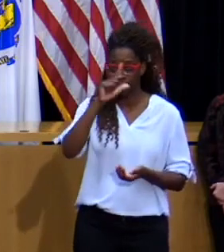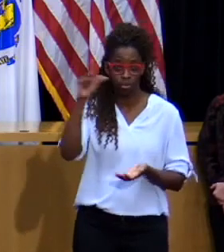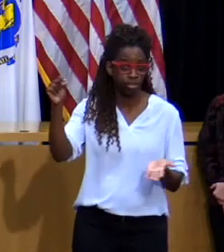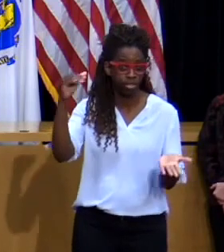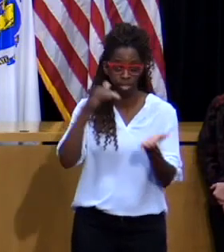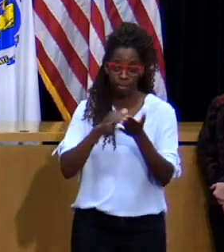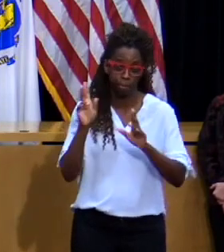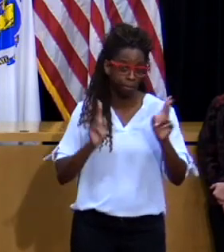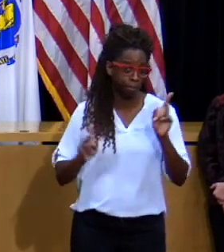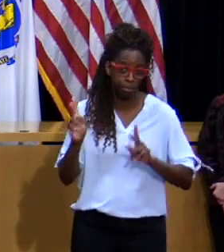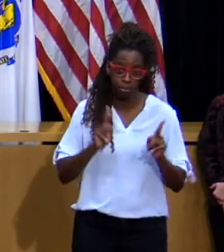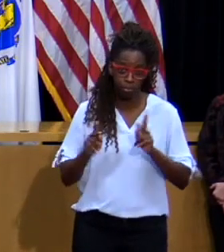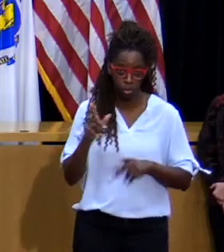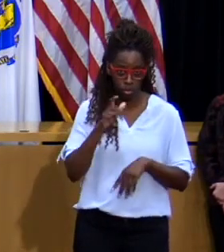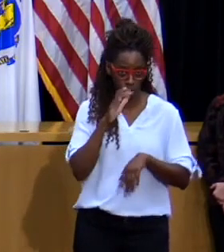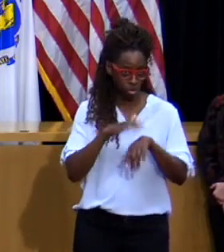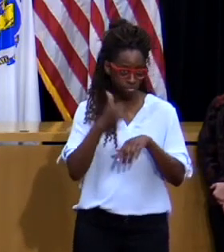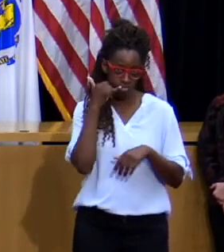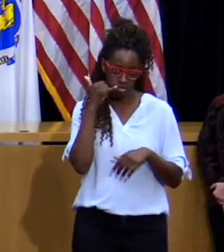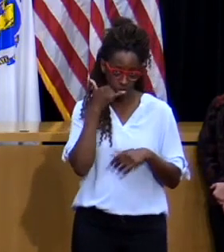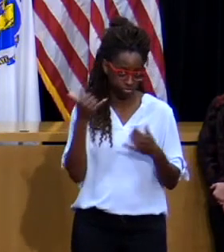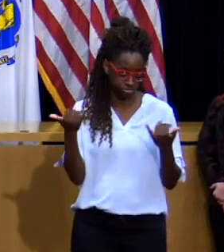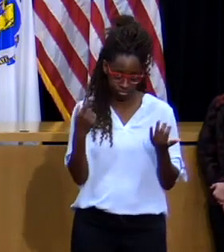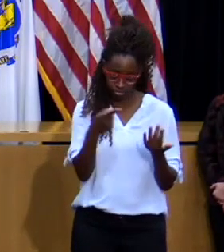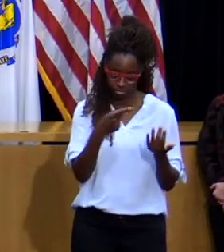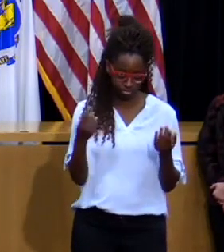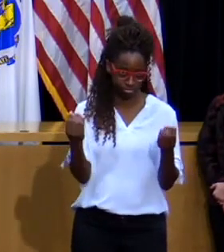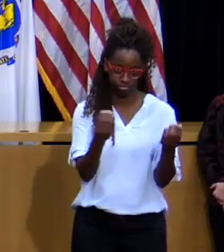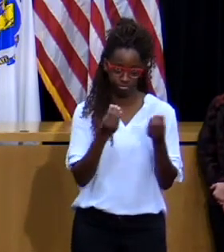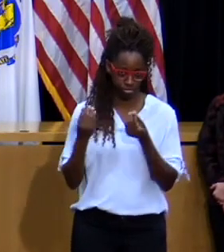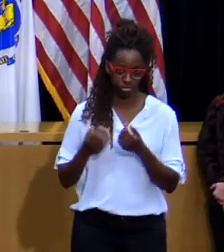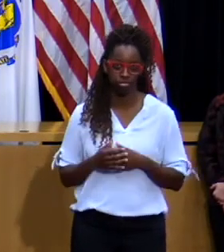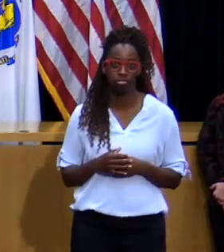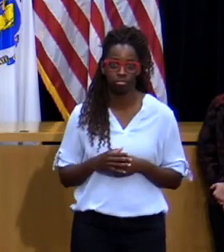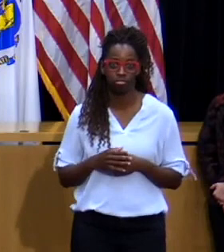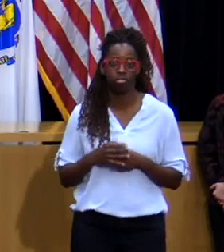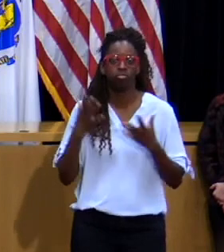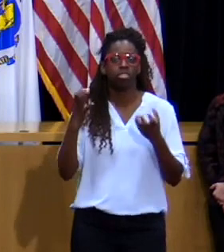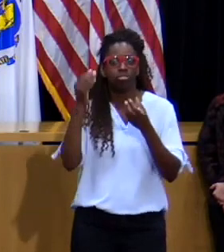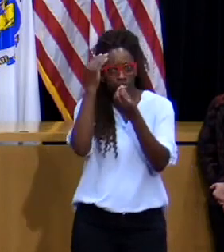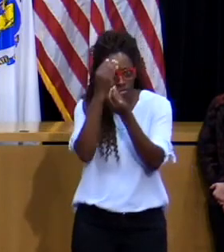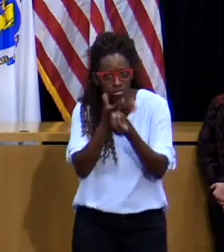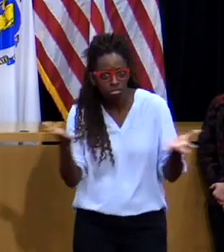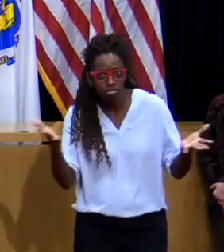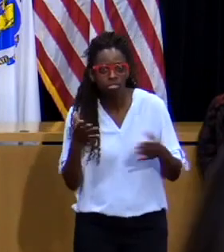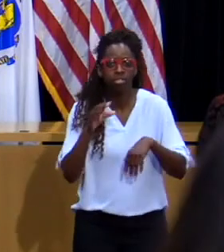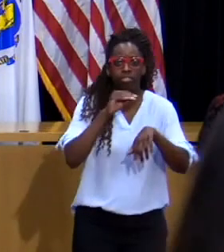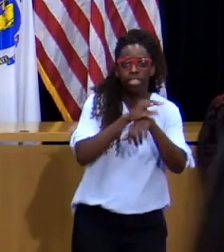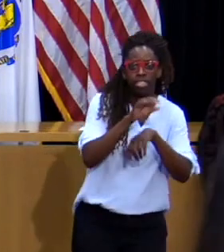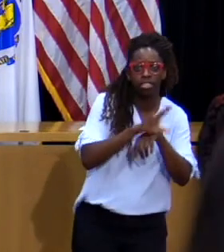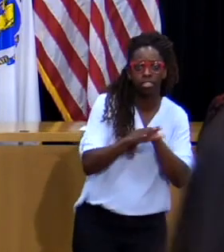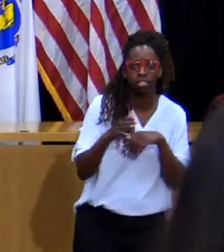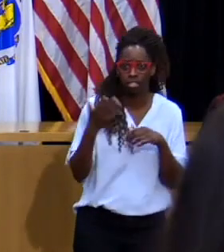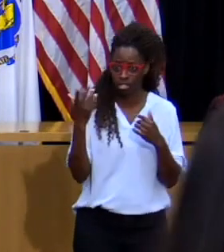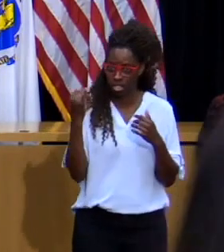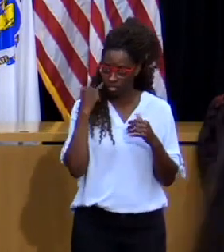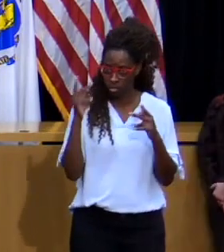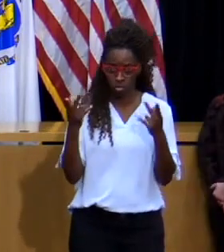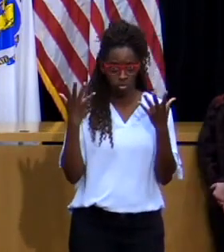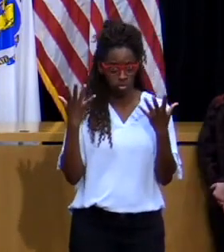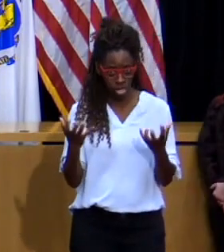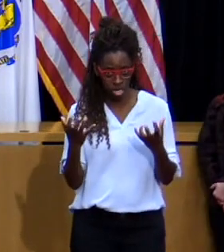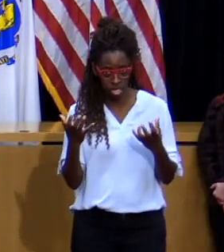to, is people want to provide information and advice to the extent that they can to